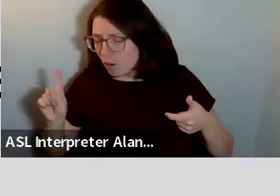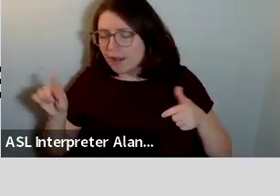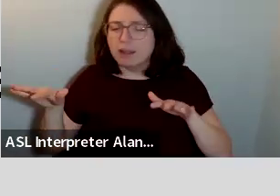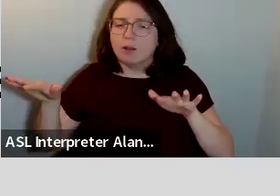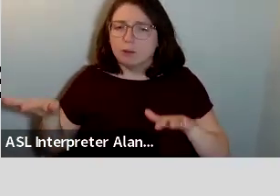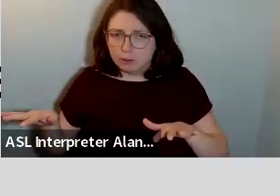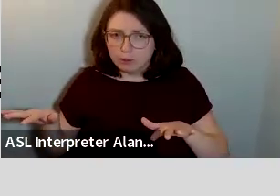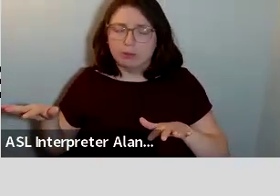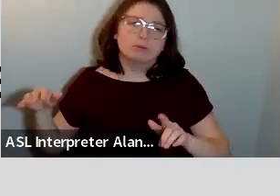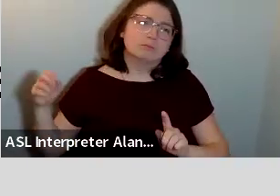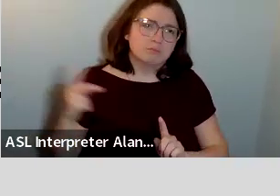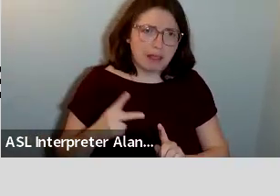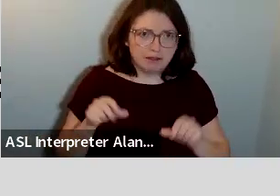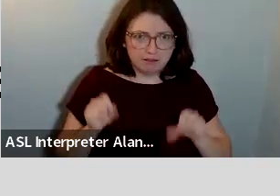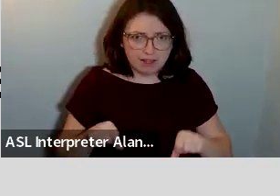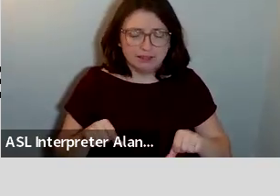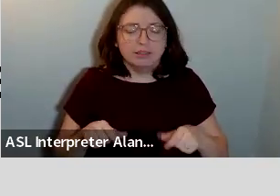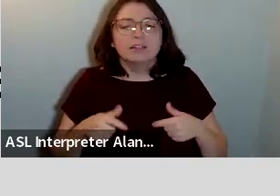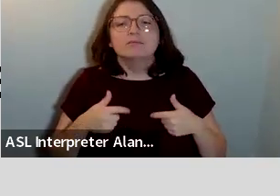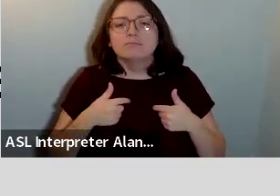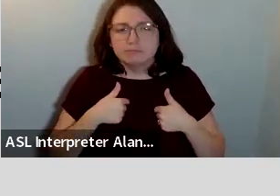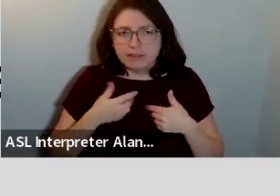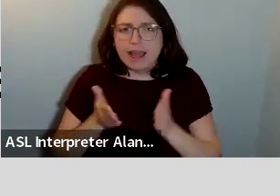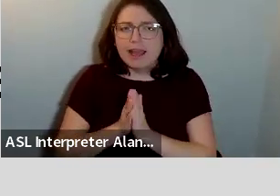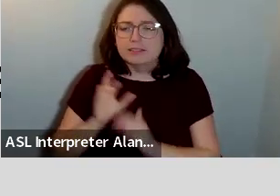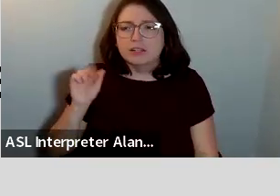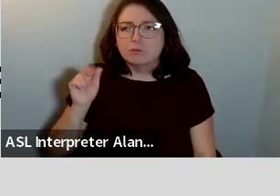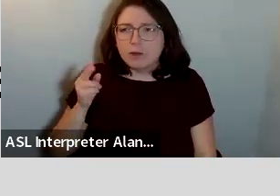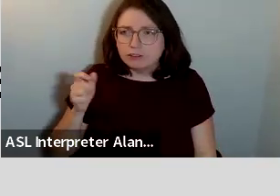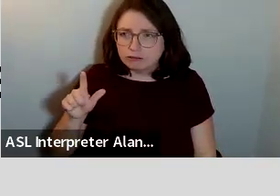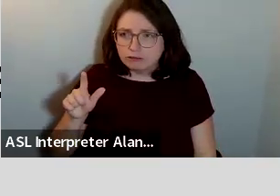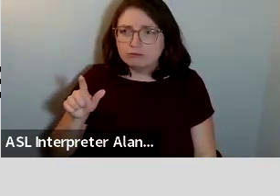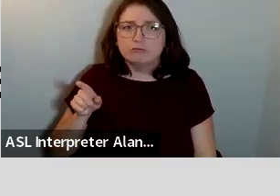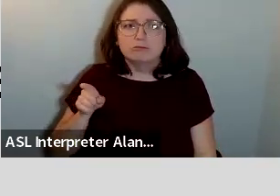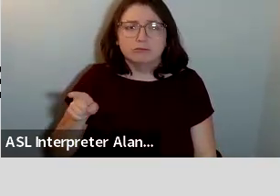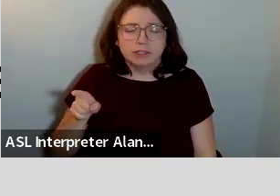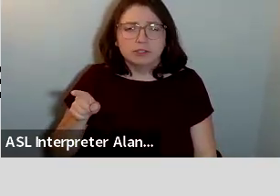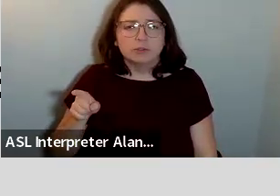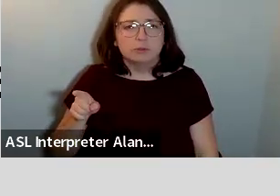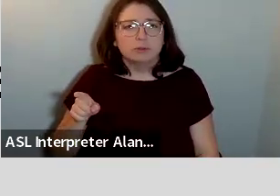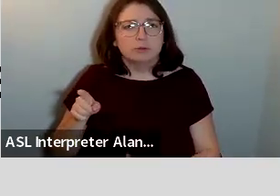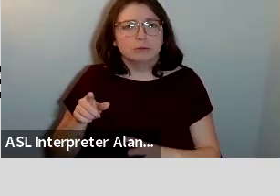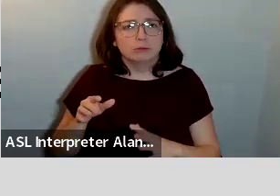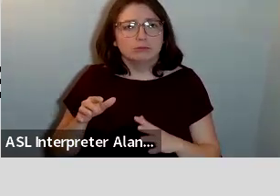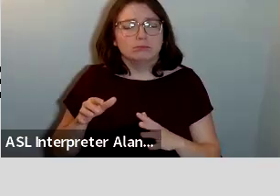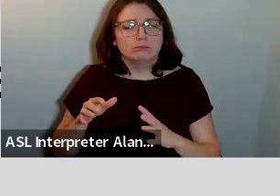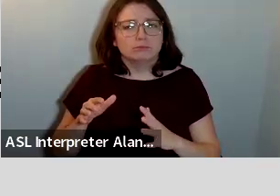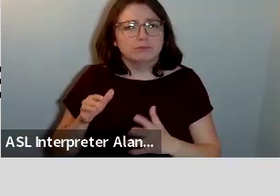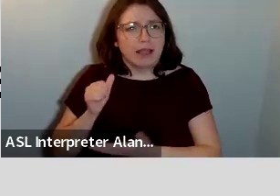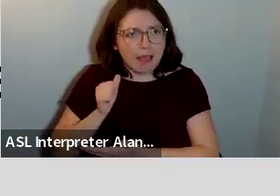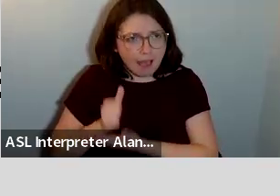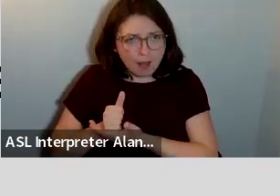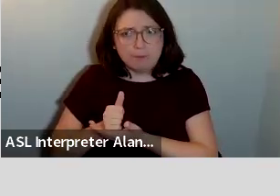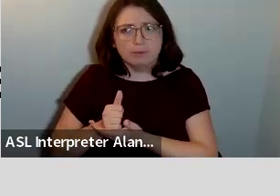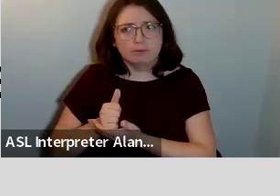Um, I am asking Rachel to help channel your observations or concerns so I can address